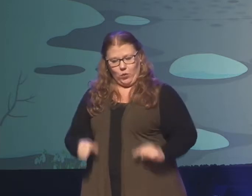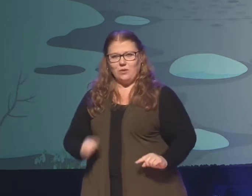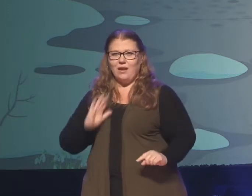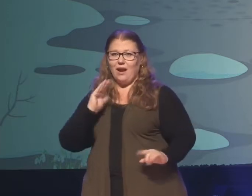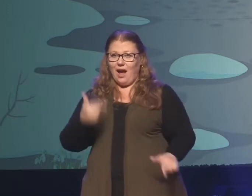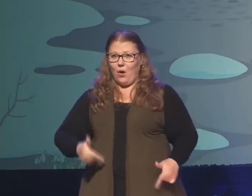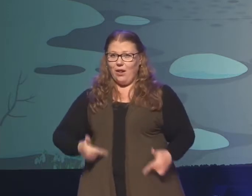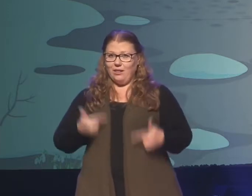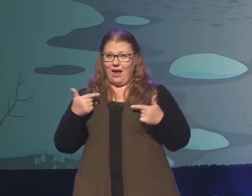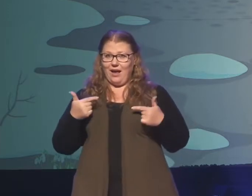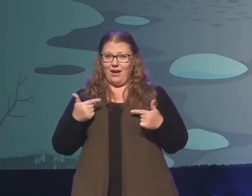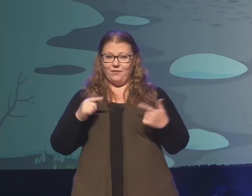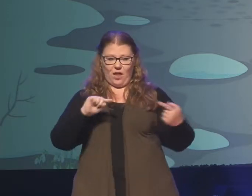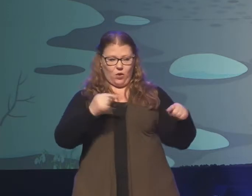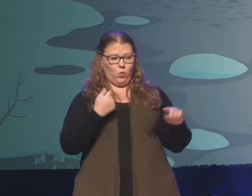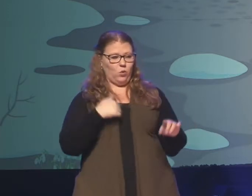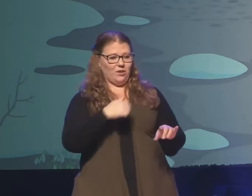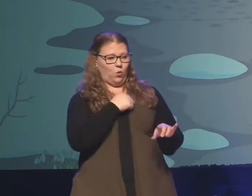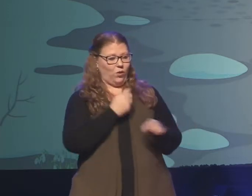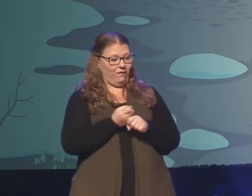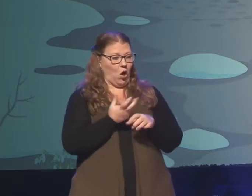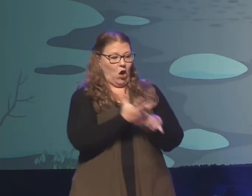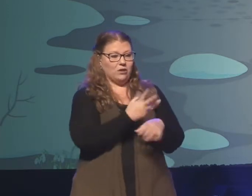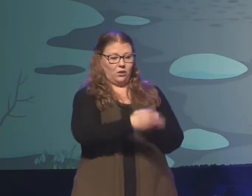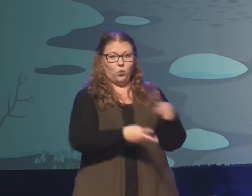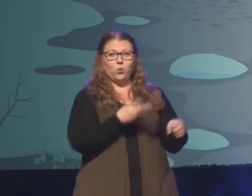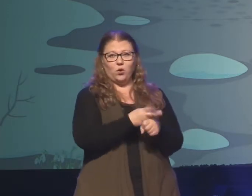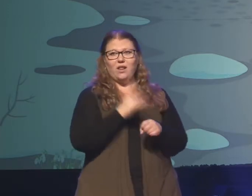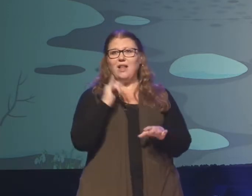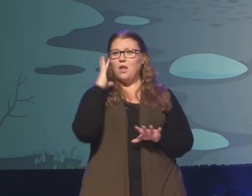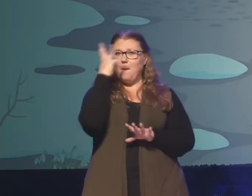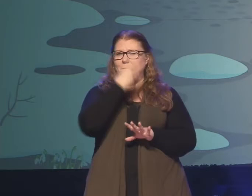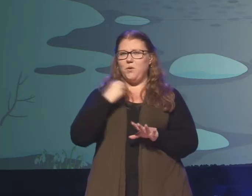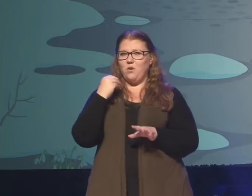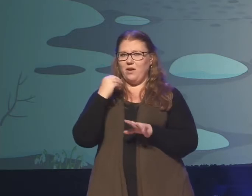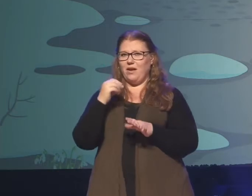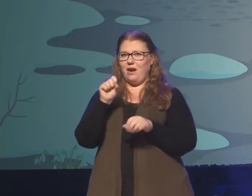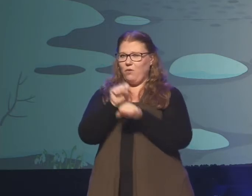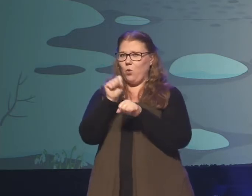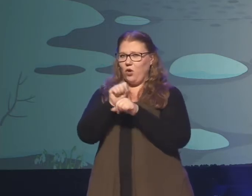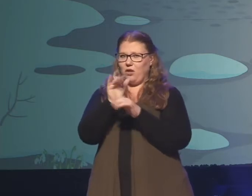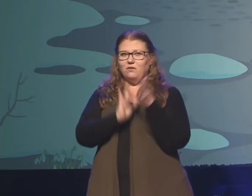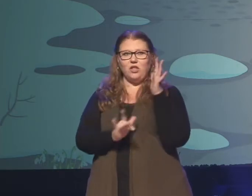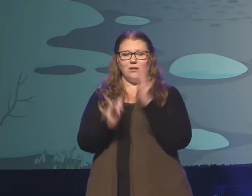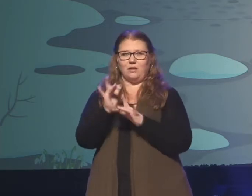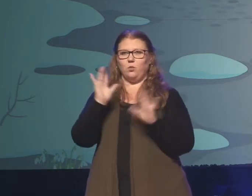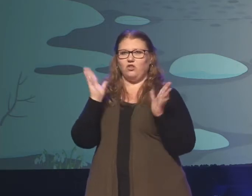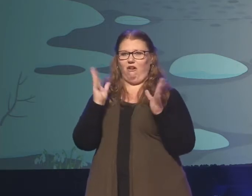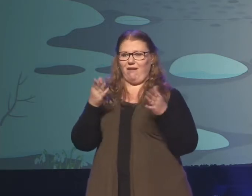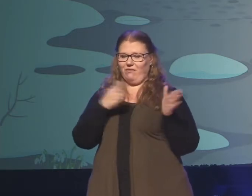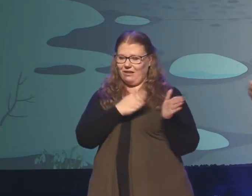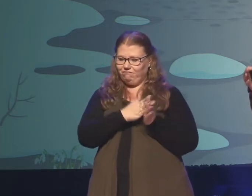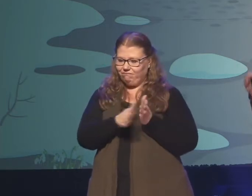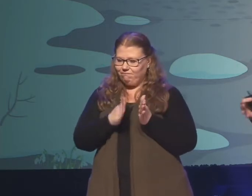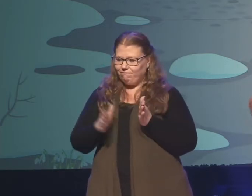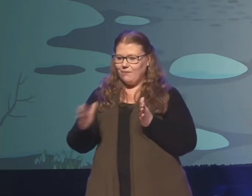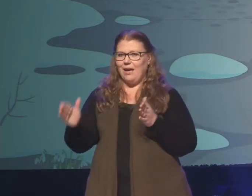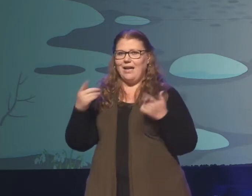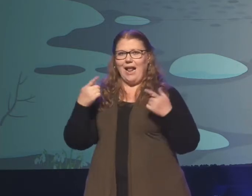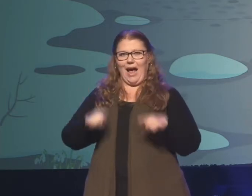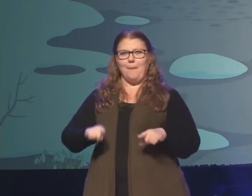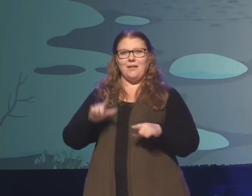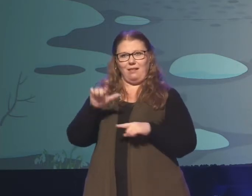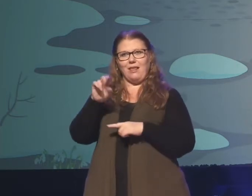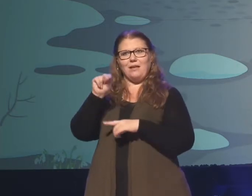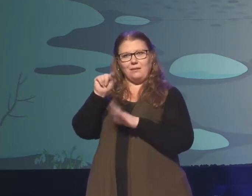our lives and the wounds that we have committed, and that's the beauty of the work of Jesus, all right? And so we're talking during this series that happens during the Lent